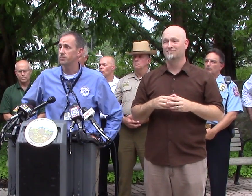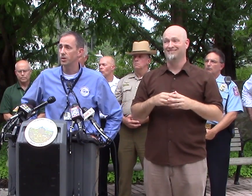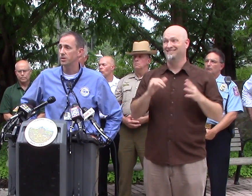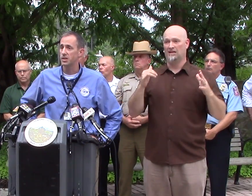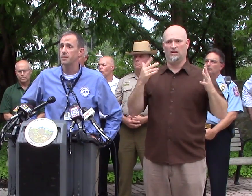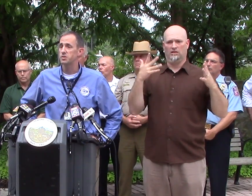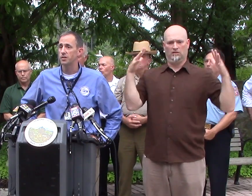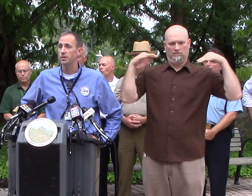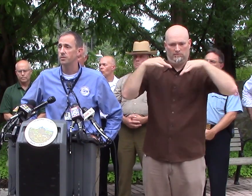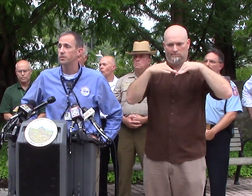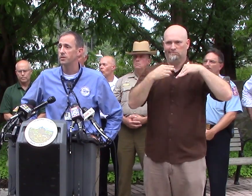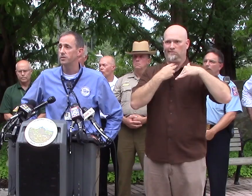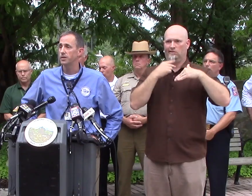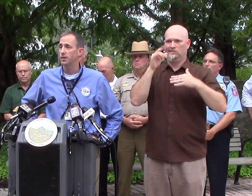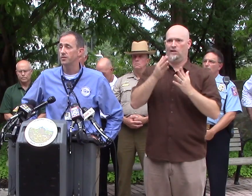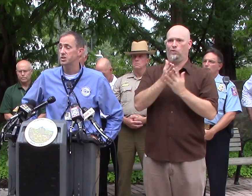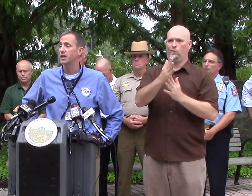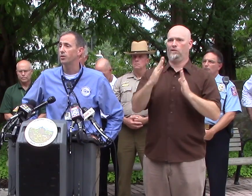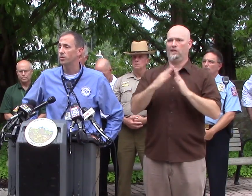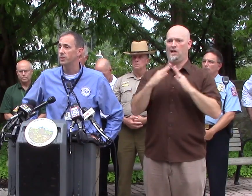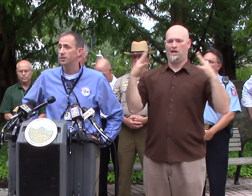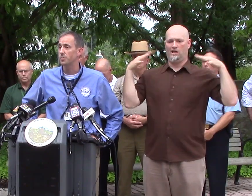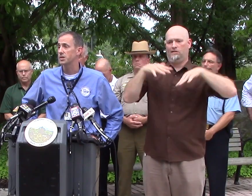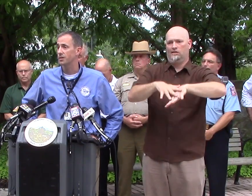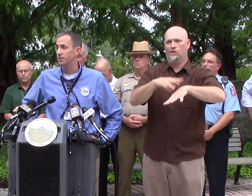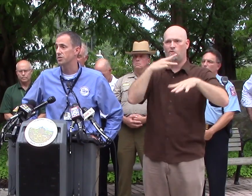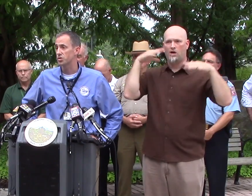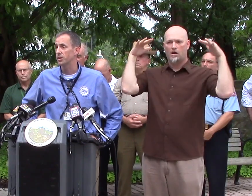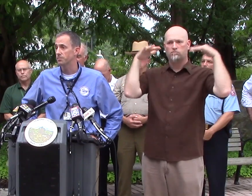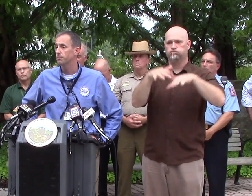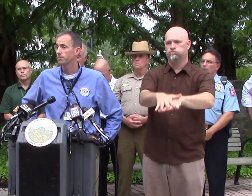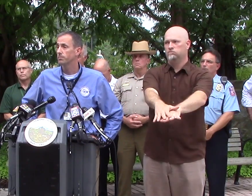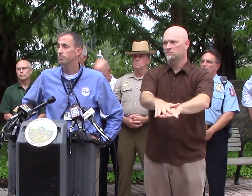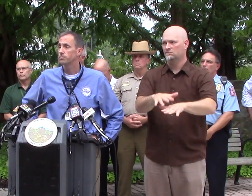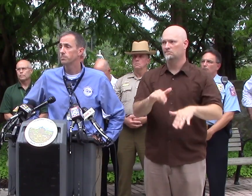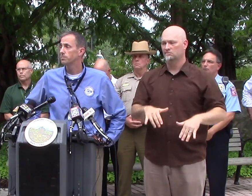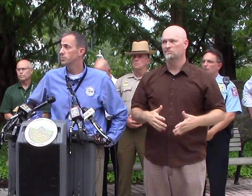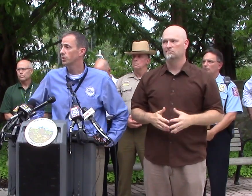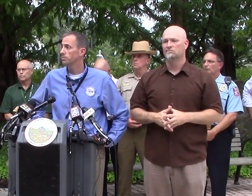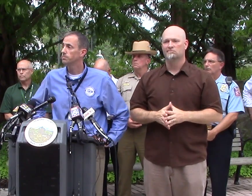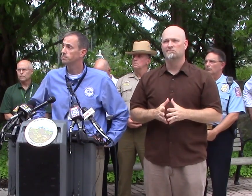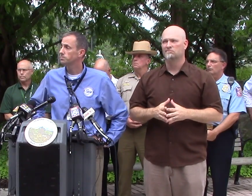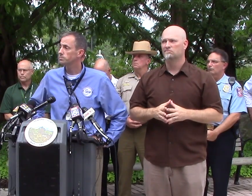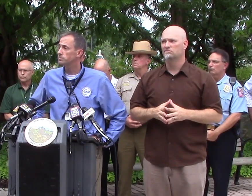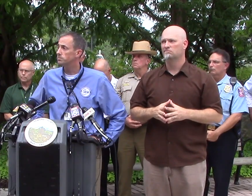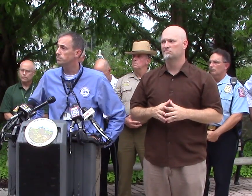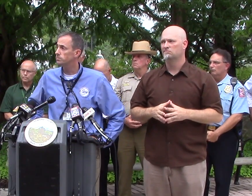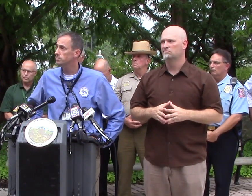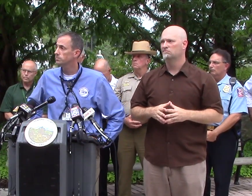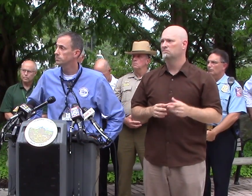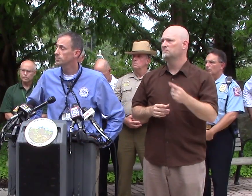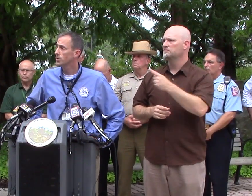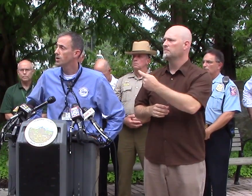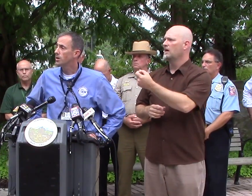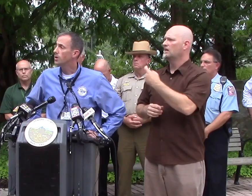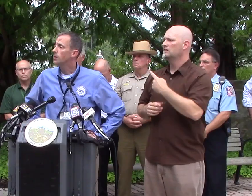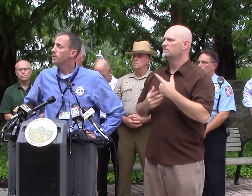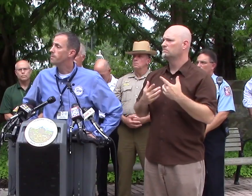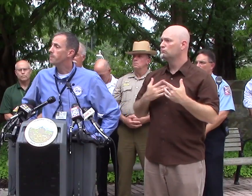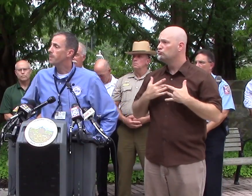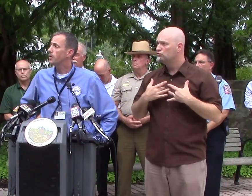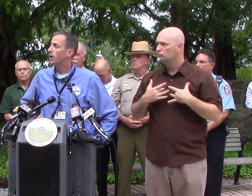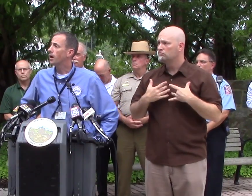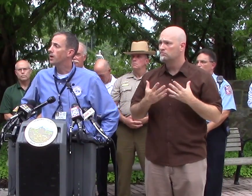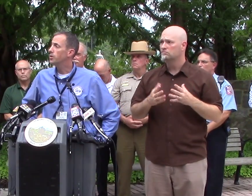just escapes the channel and then comes out into the street. Are you worried about Sure. the integrity of dams right now? Any of the dams